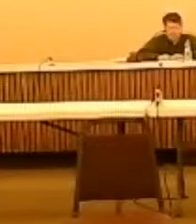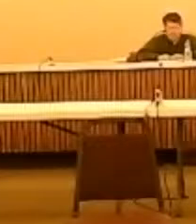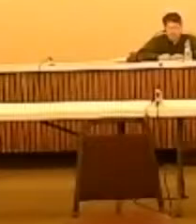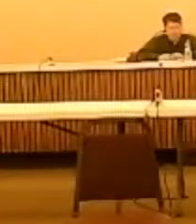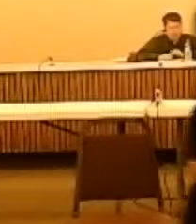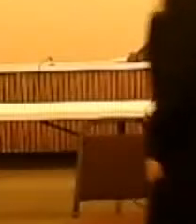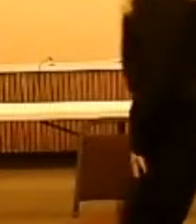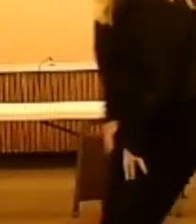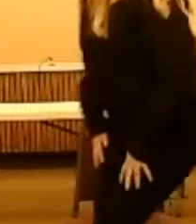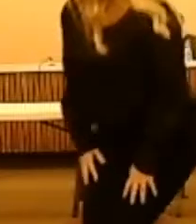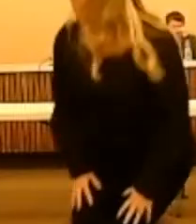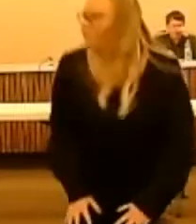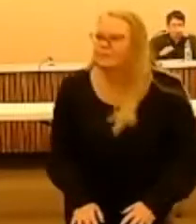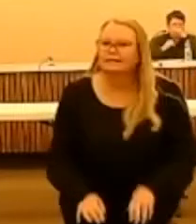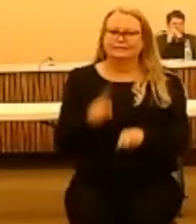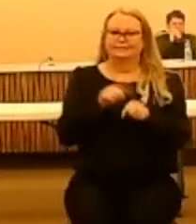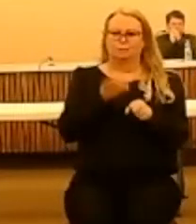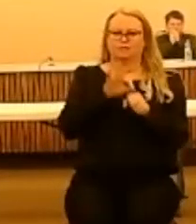Hearing none, please call the roll.